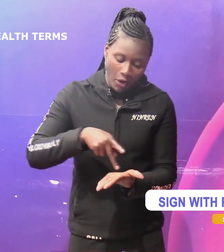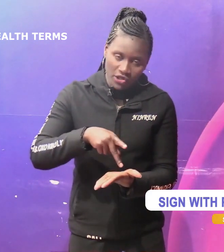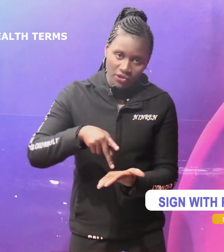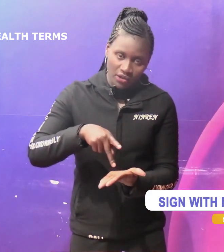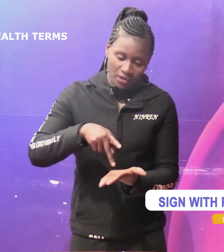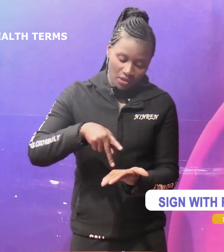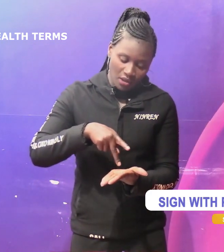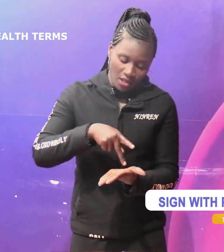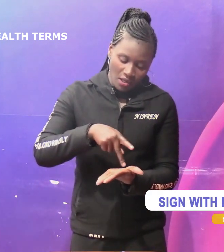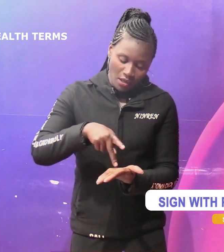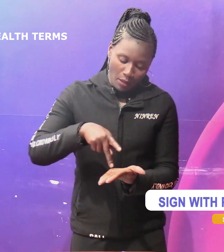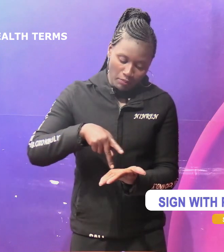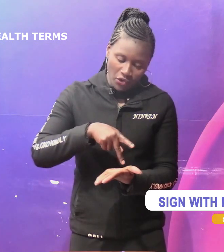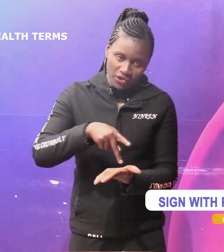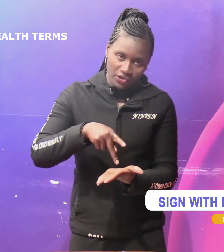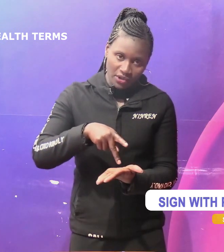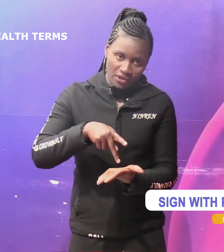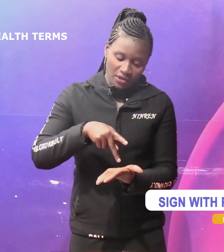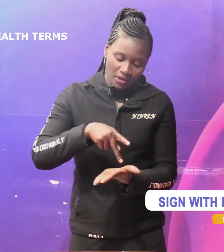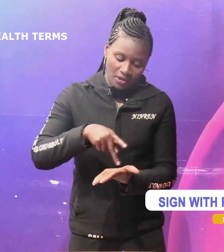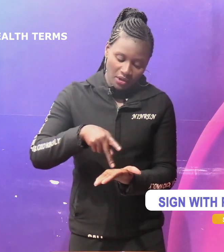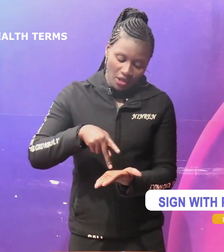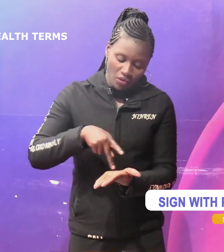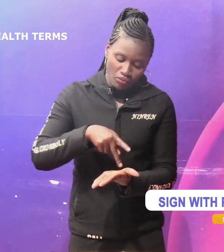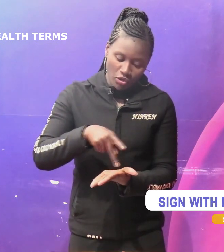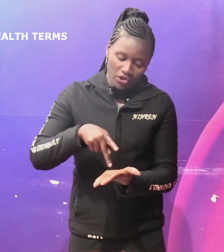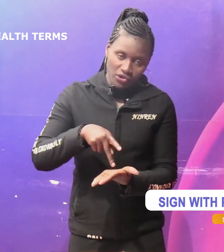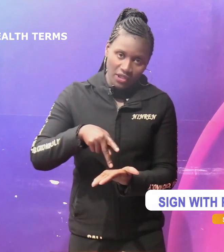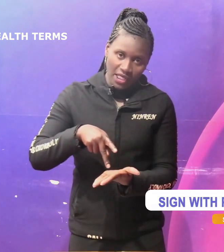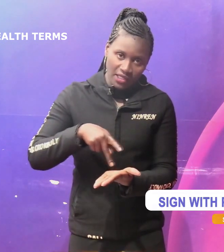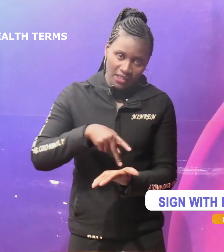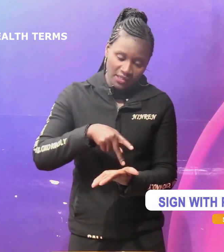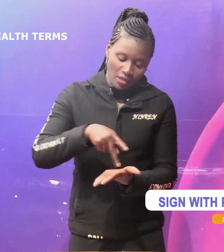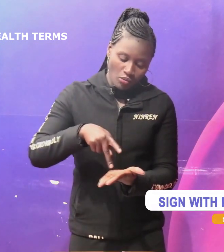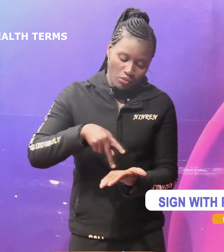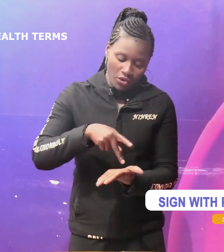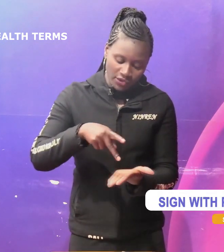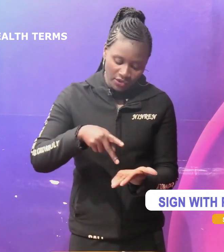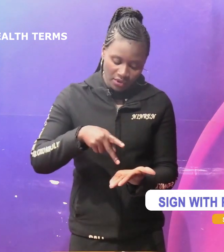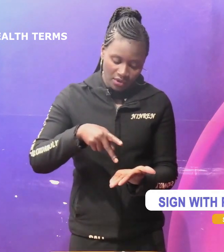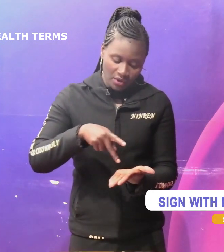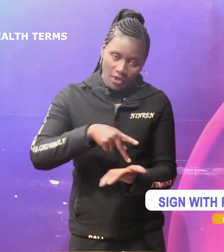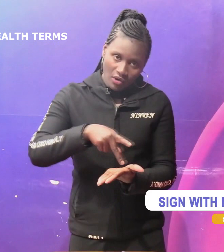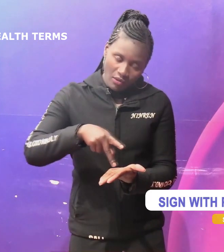Poison. Poison. Poison, like this. Poison.